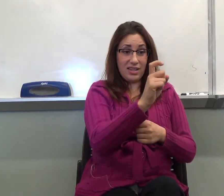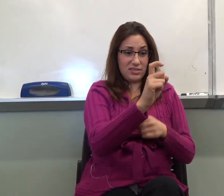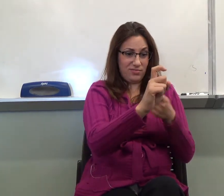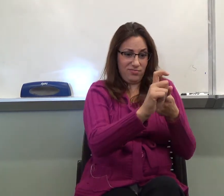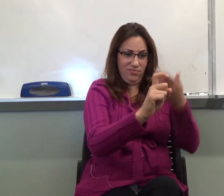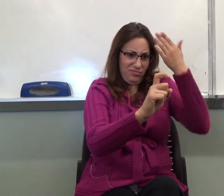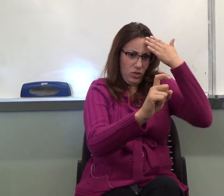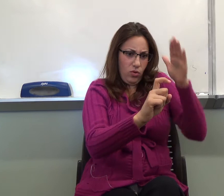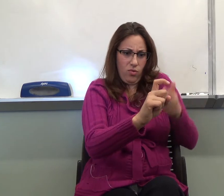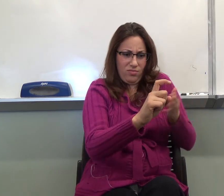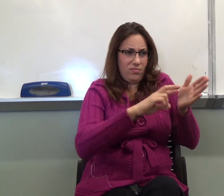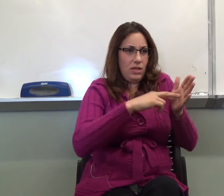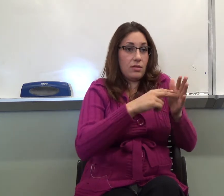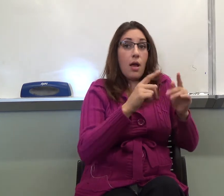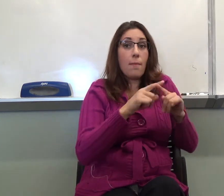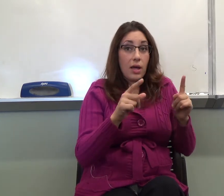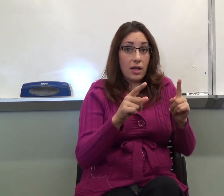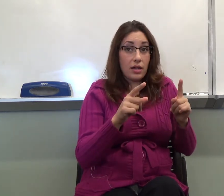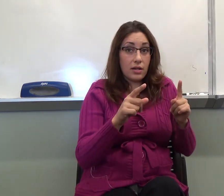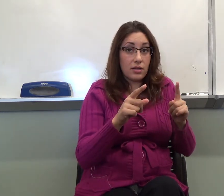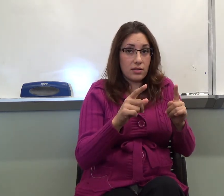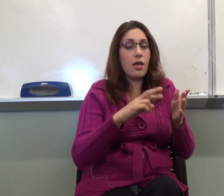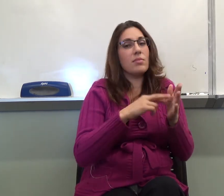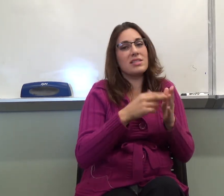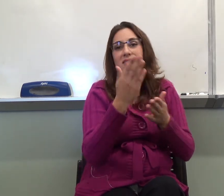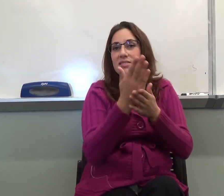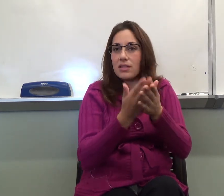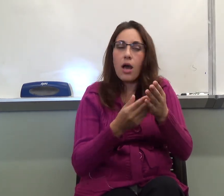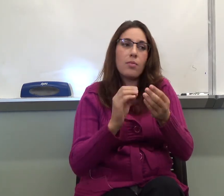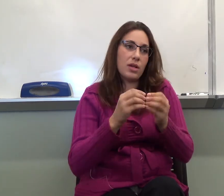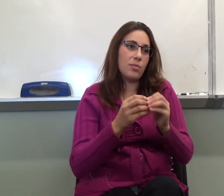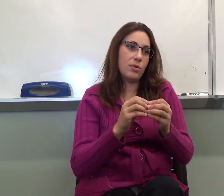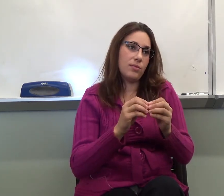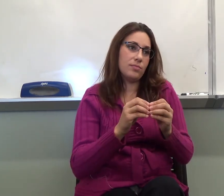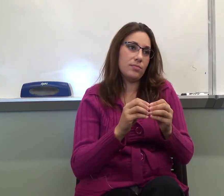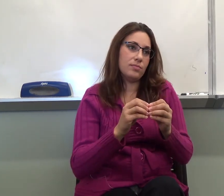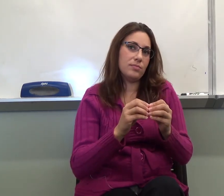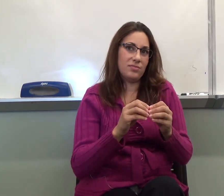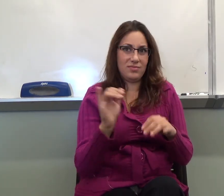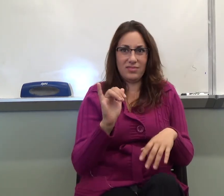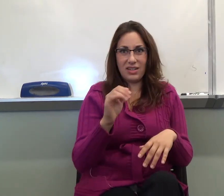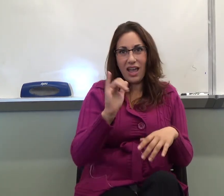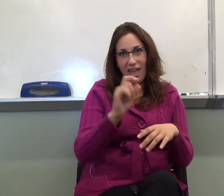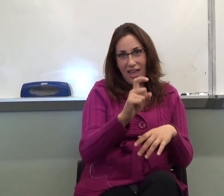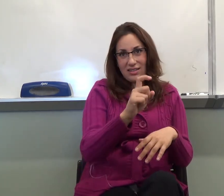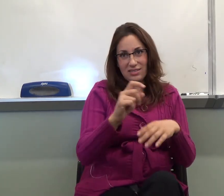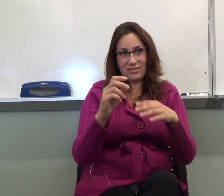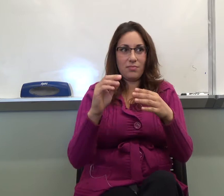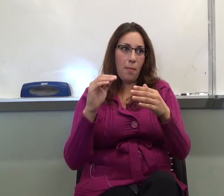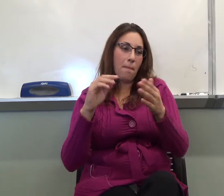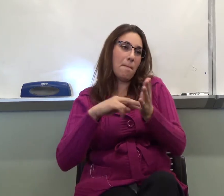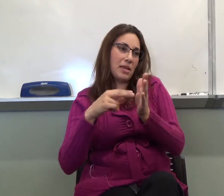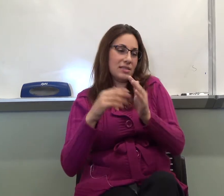it does stand for a number. I mean, we've been getting numbers for x all along here, so It's a number, it's just, we don't know it